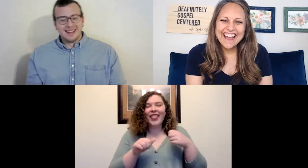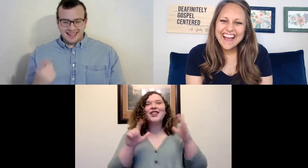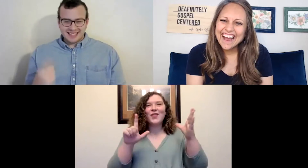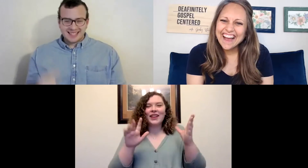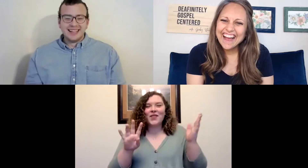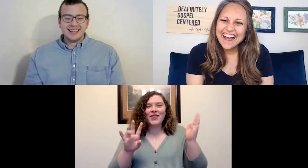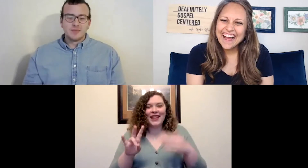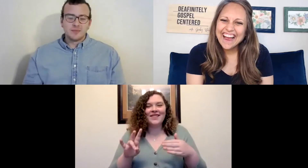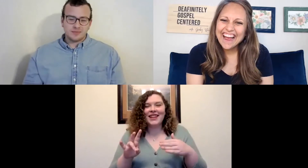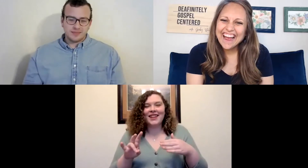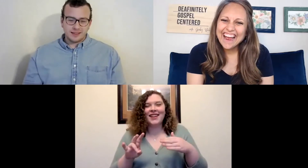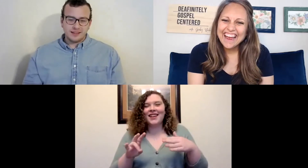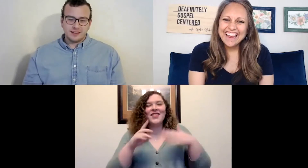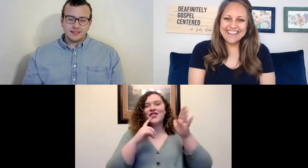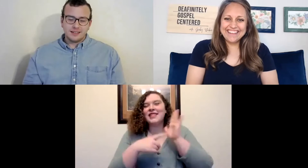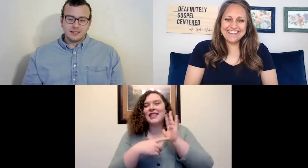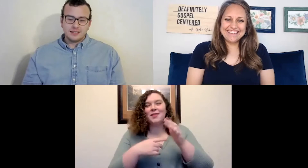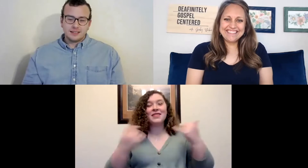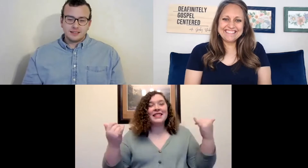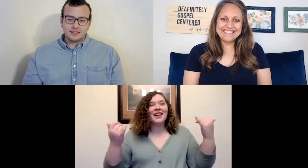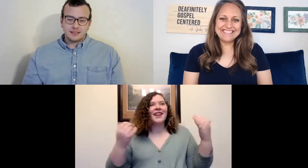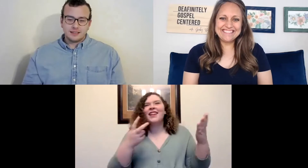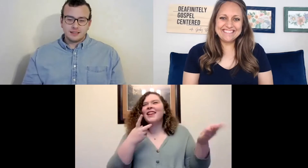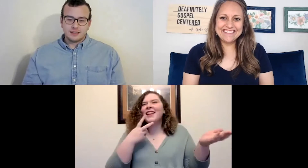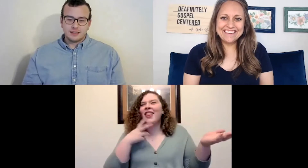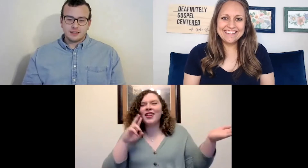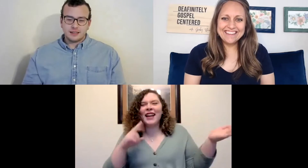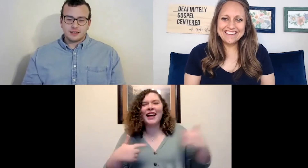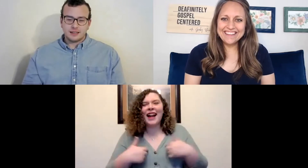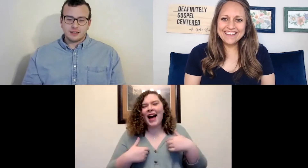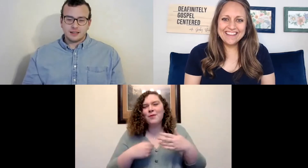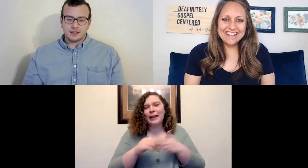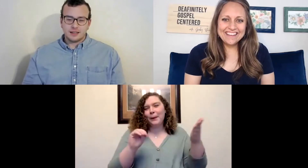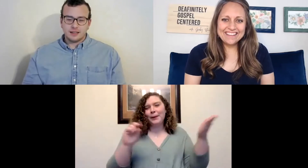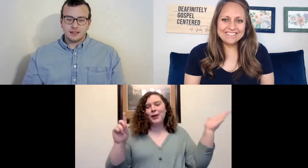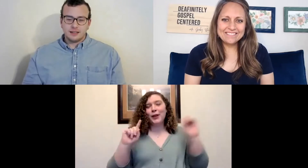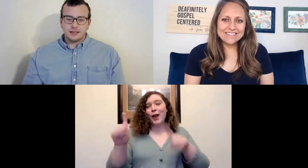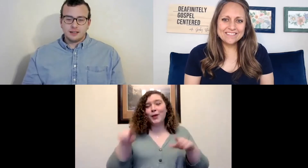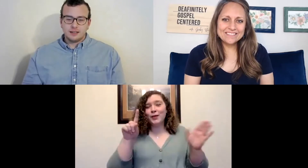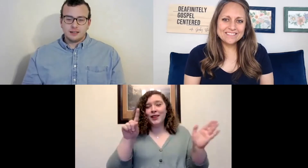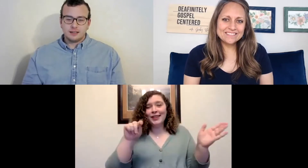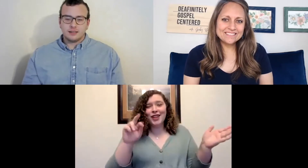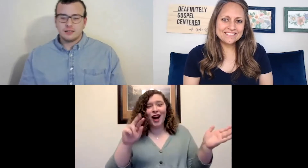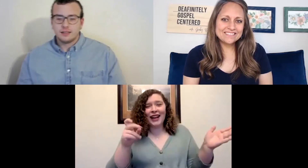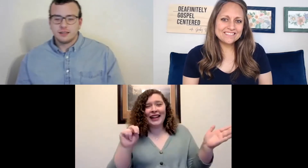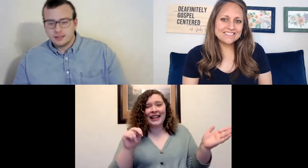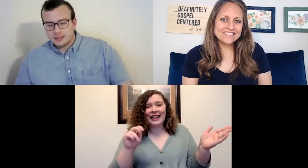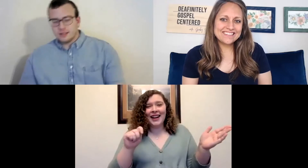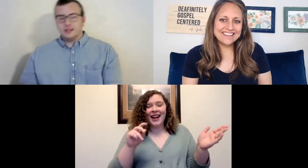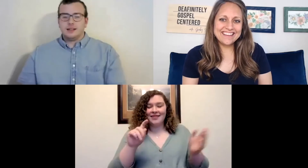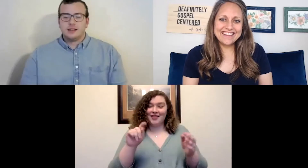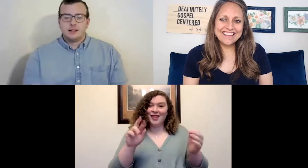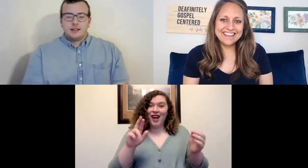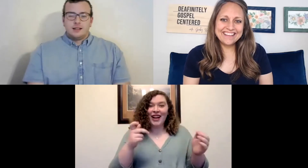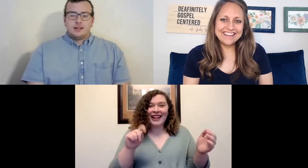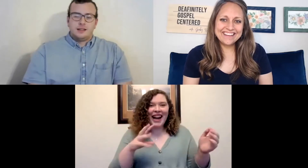Always, you're the opposite. We are the opposite of each other 24/7. Like, for example, the other day, I was in the mood to